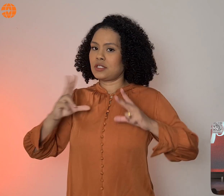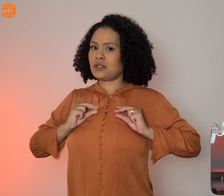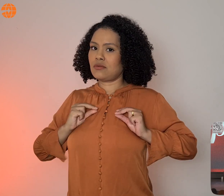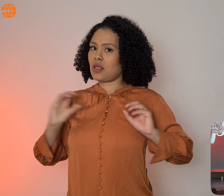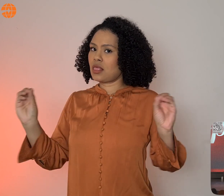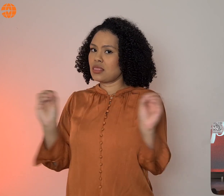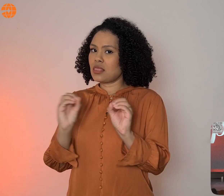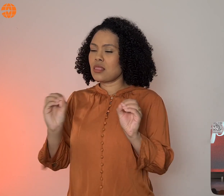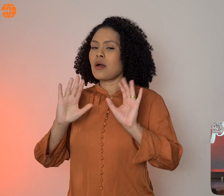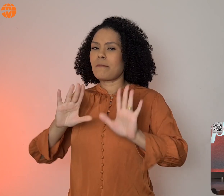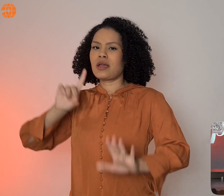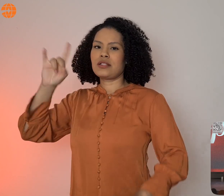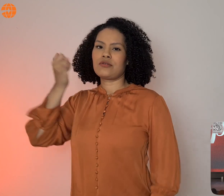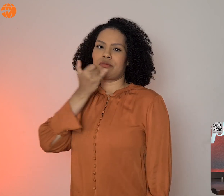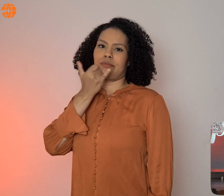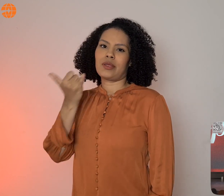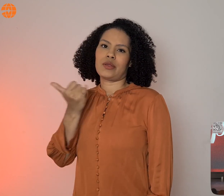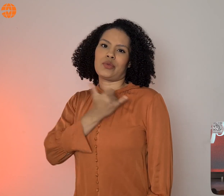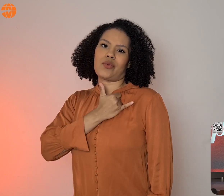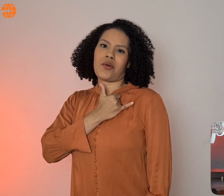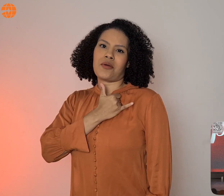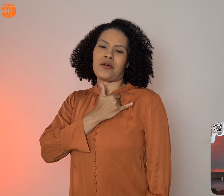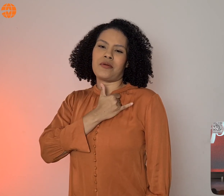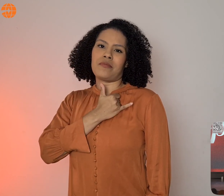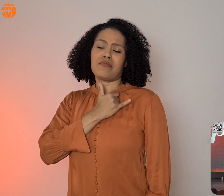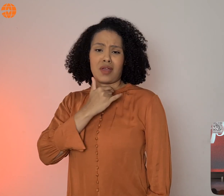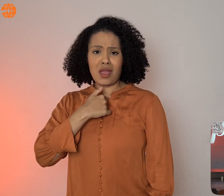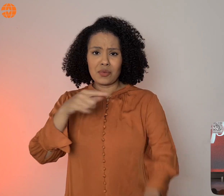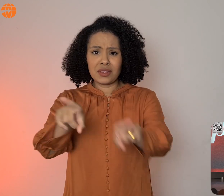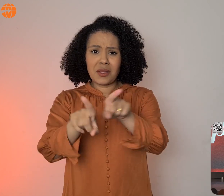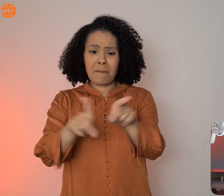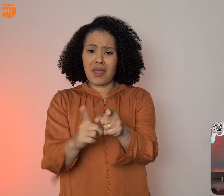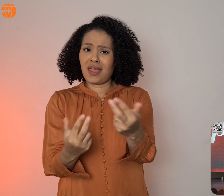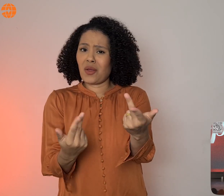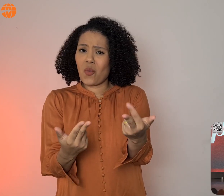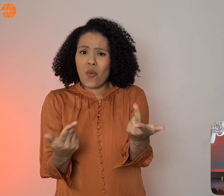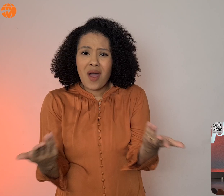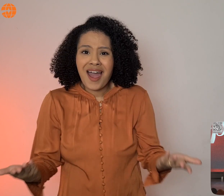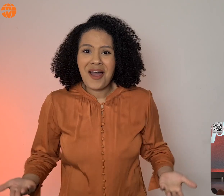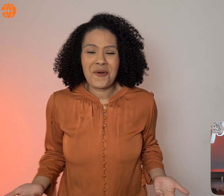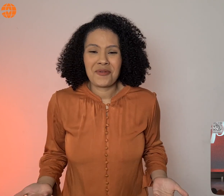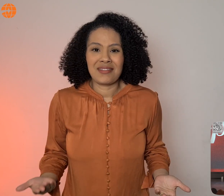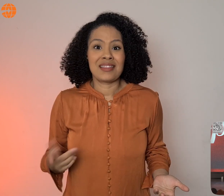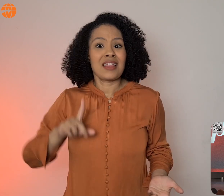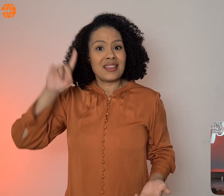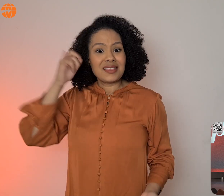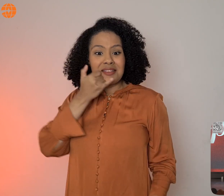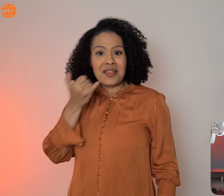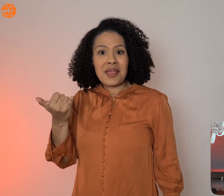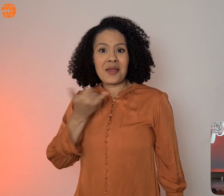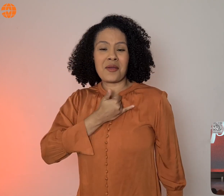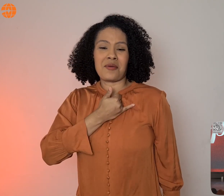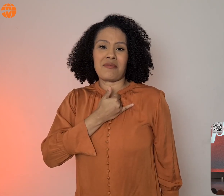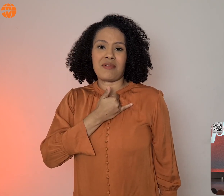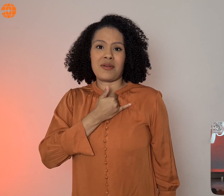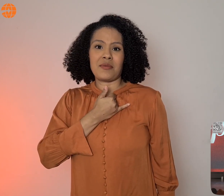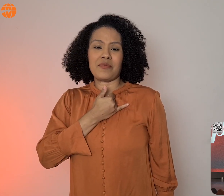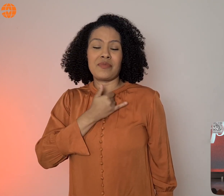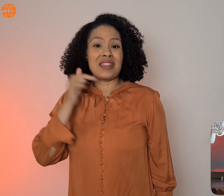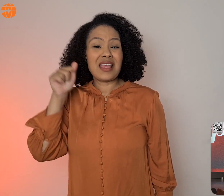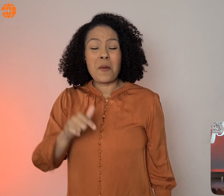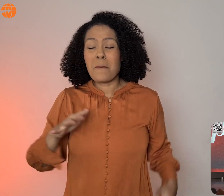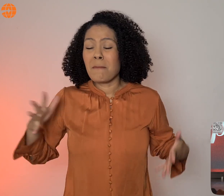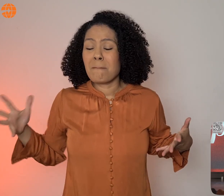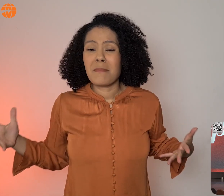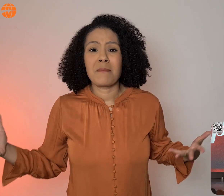merecia. I have experienced it too, and I don't deserve it. E eu experimentei isso também e eu não mereço. And what's amazing for David is that this is 1,000 years